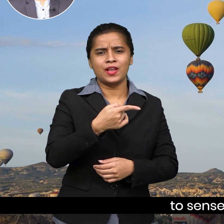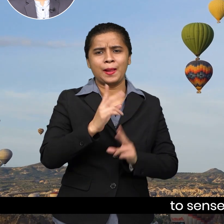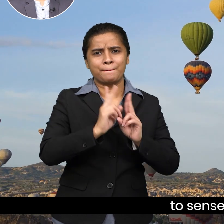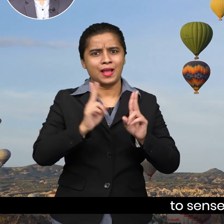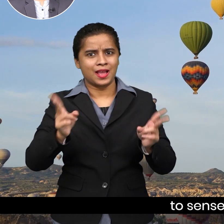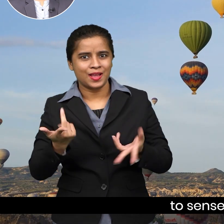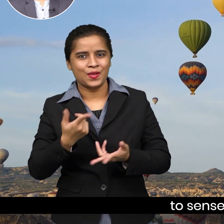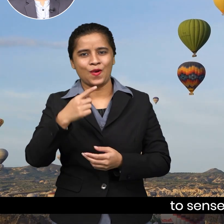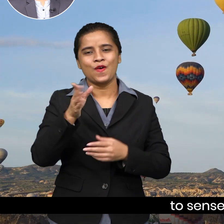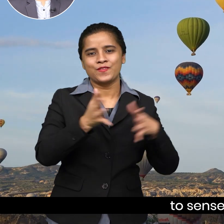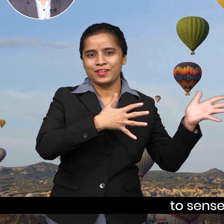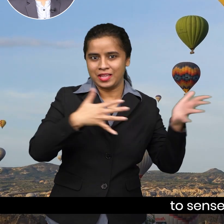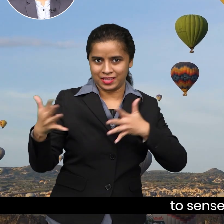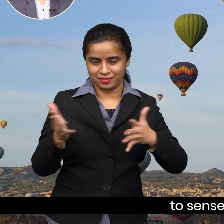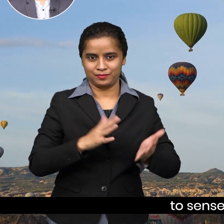of air.